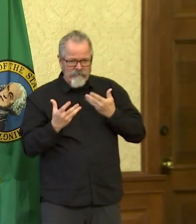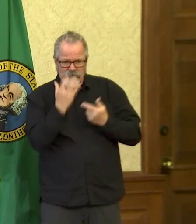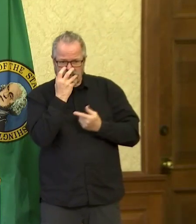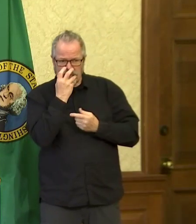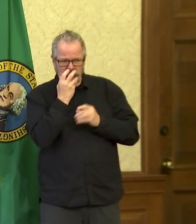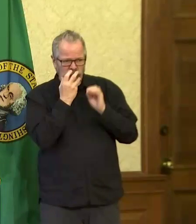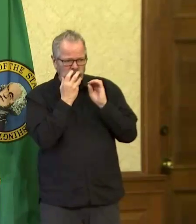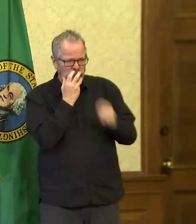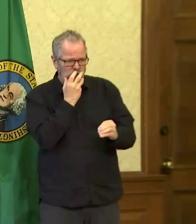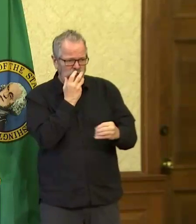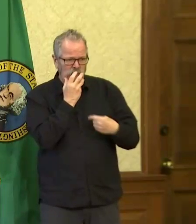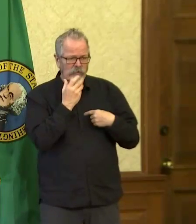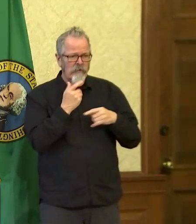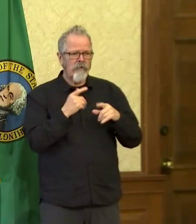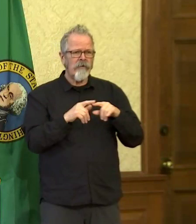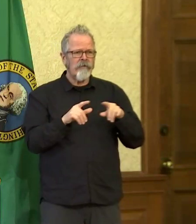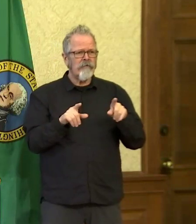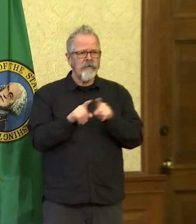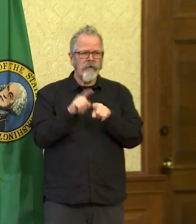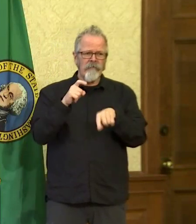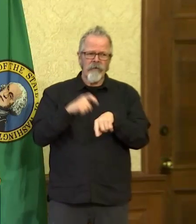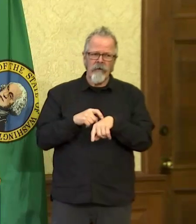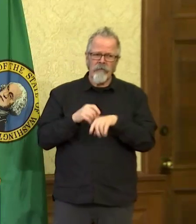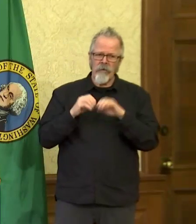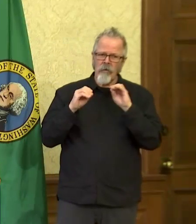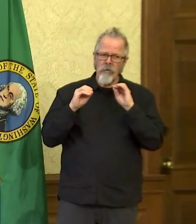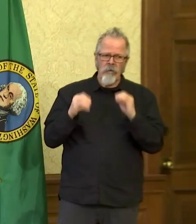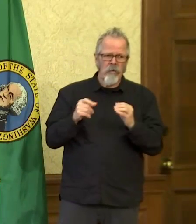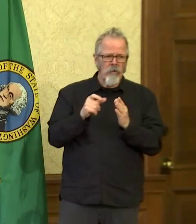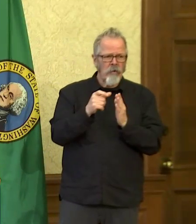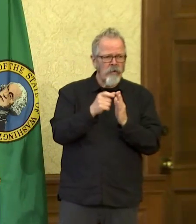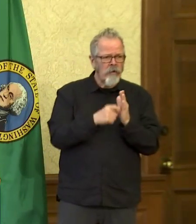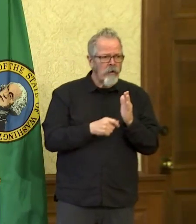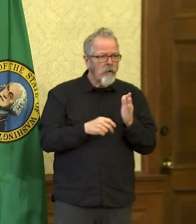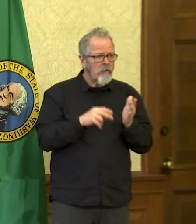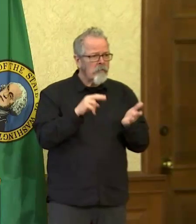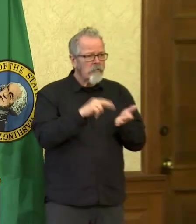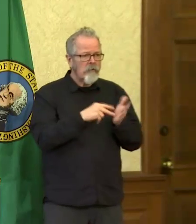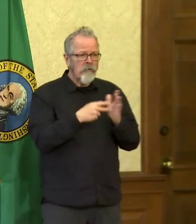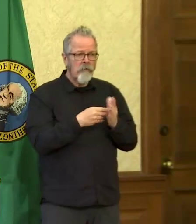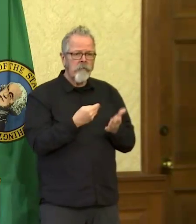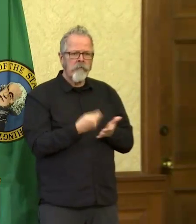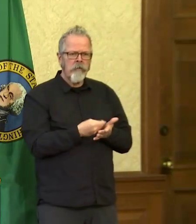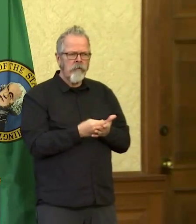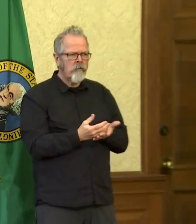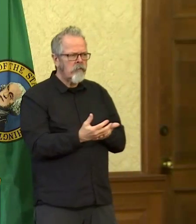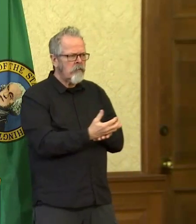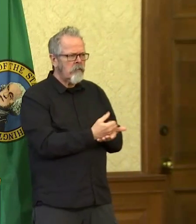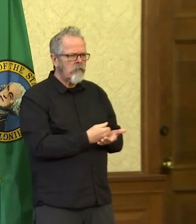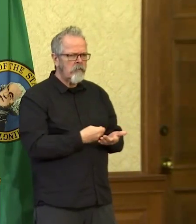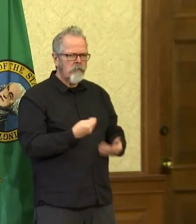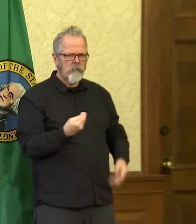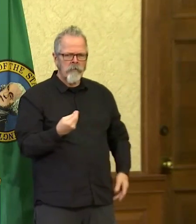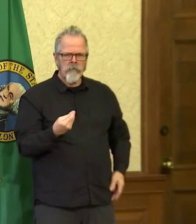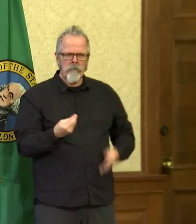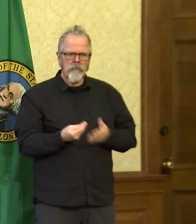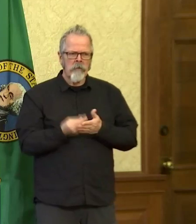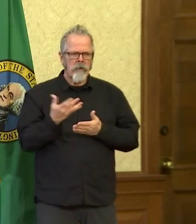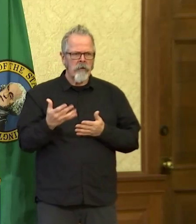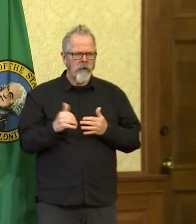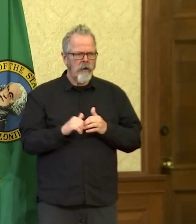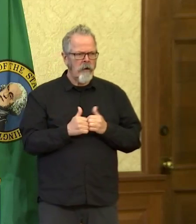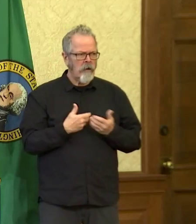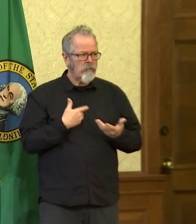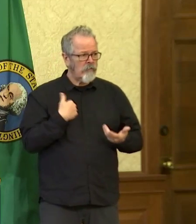surgeries for certain hospitals, how are you going to be kind of trying to balance who's getting what resources and trying to help out the